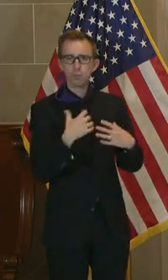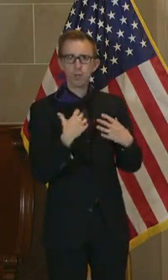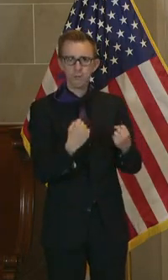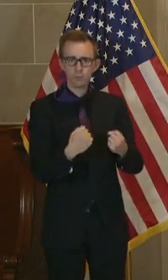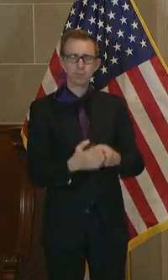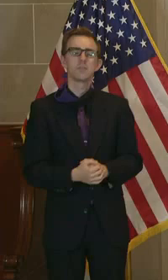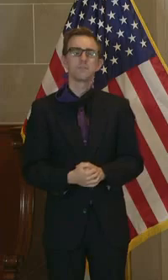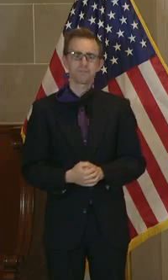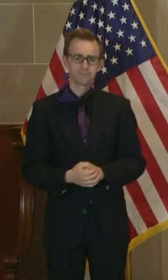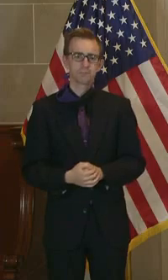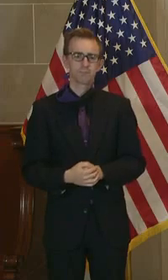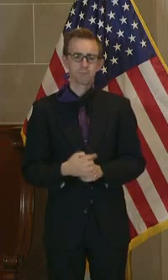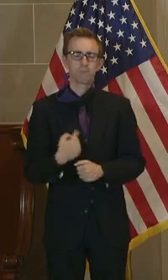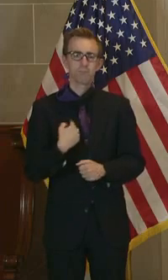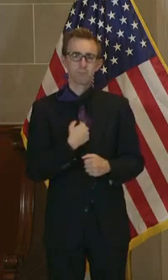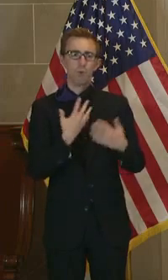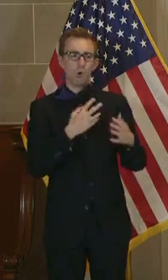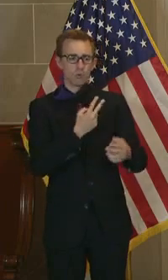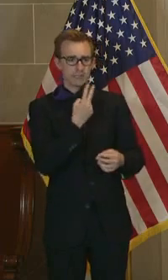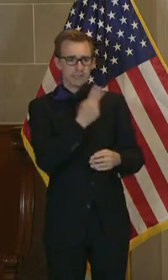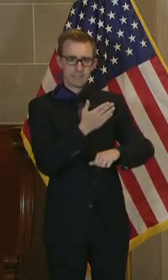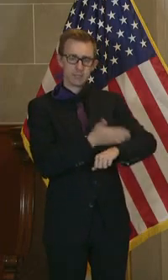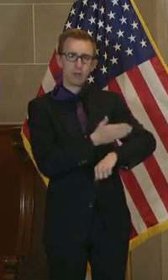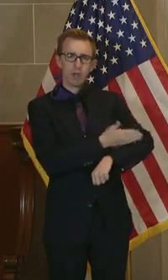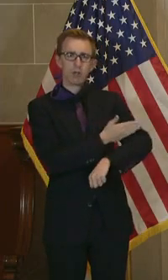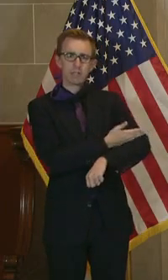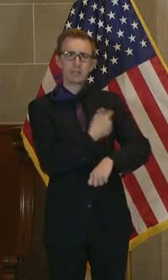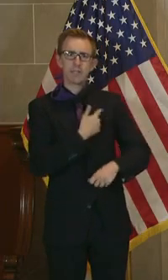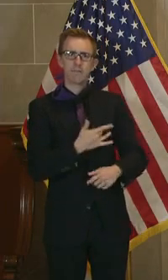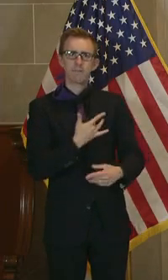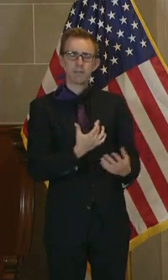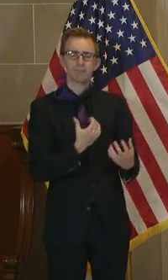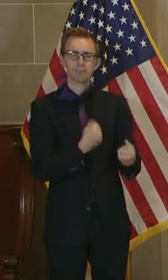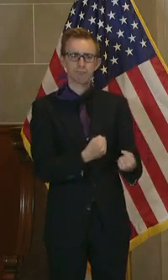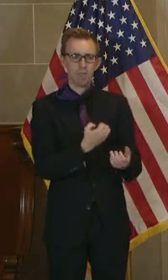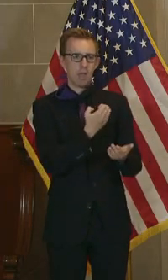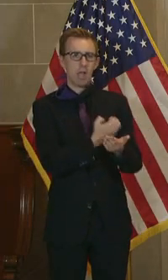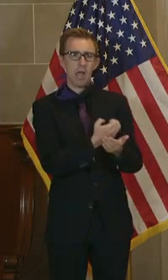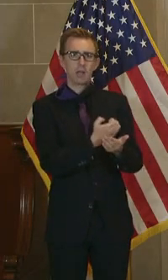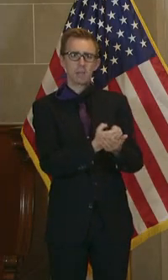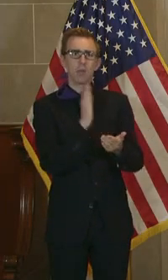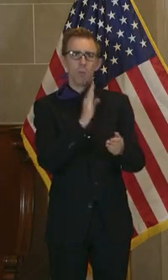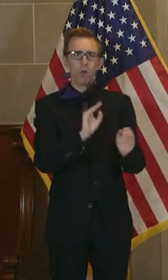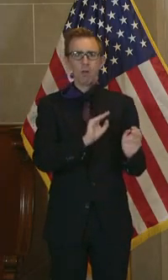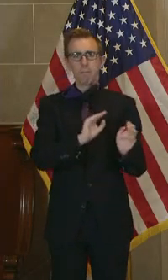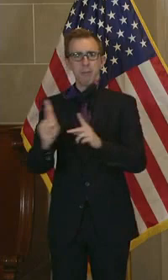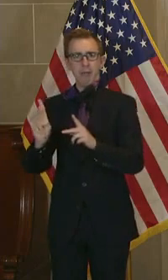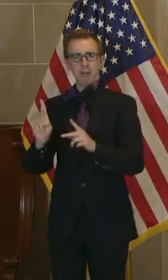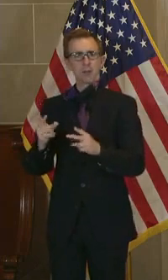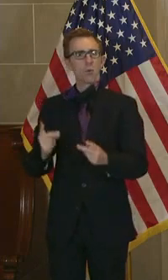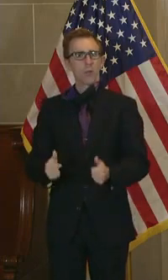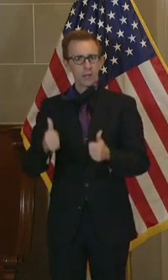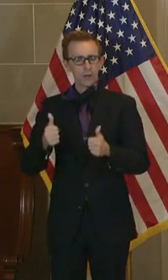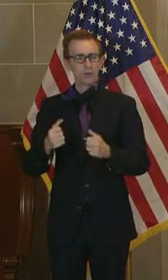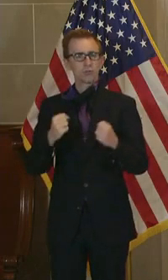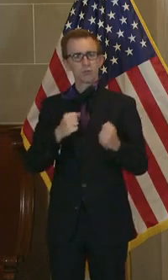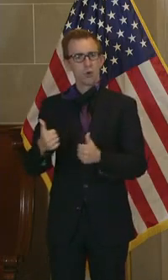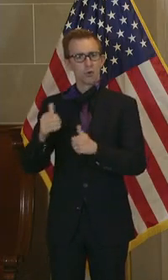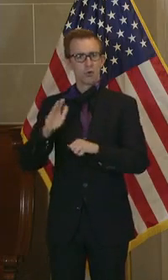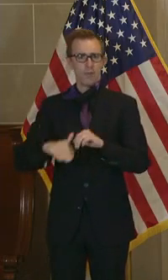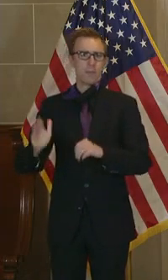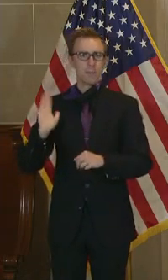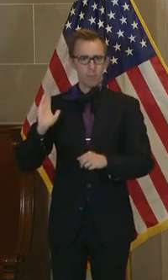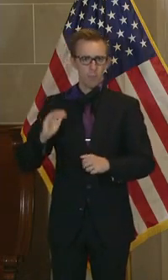are already making progress, and I strongly believe that our economy will bounce back quicker and stronger than